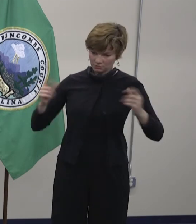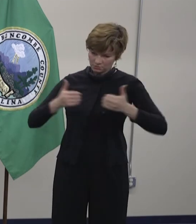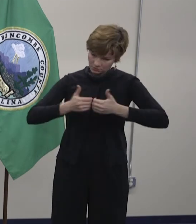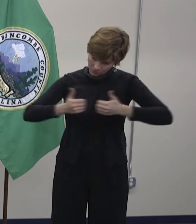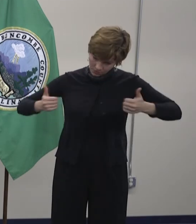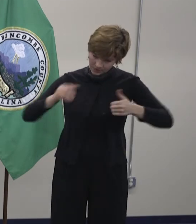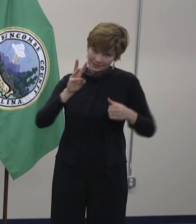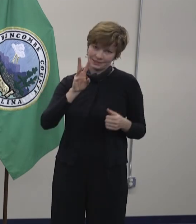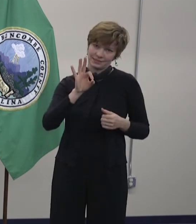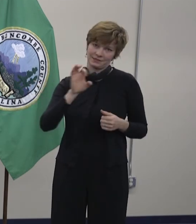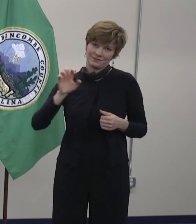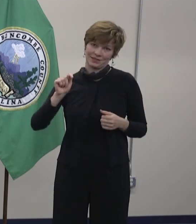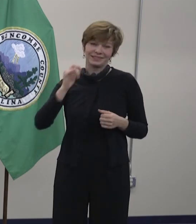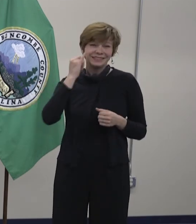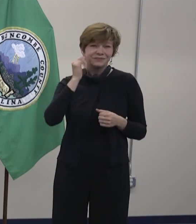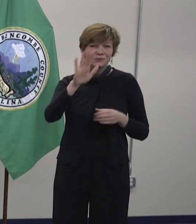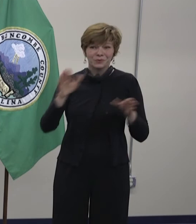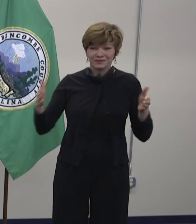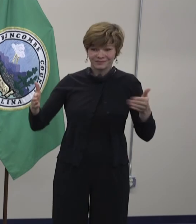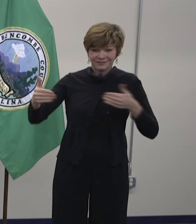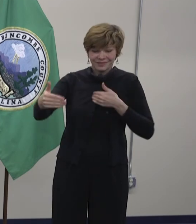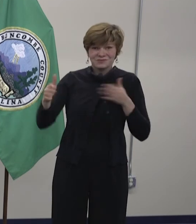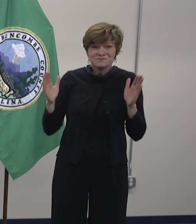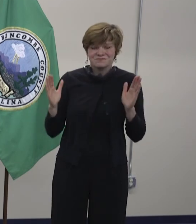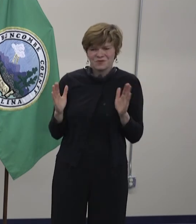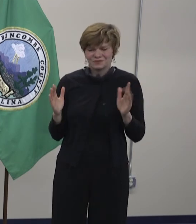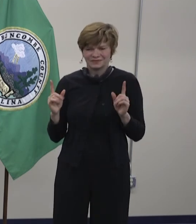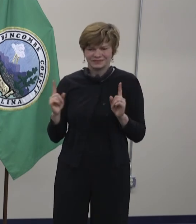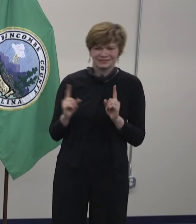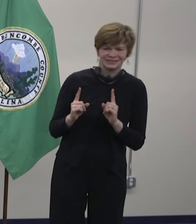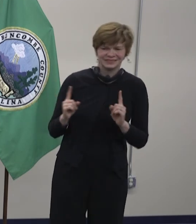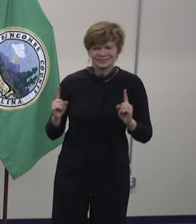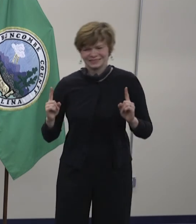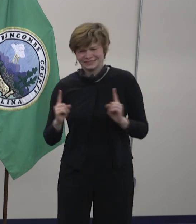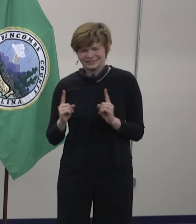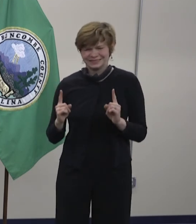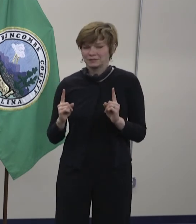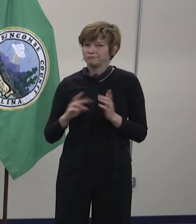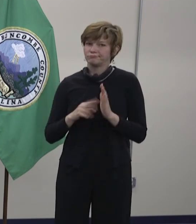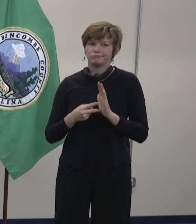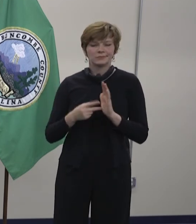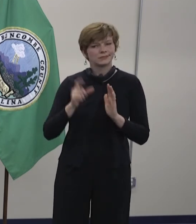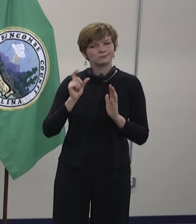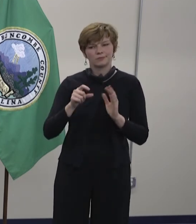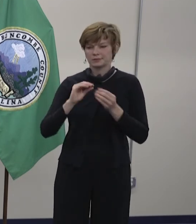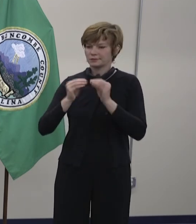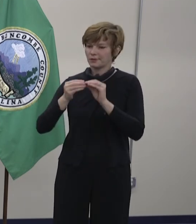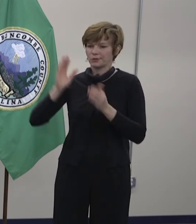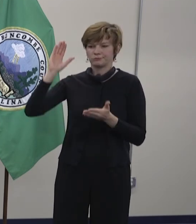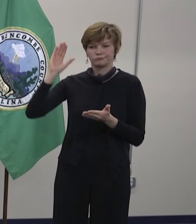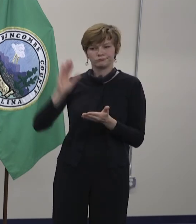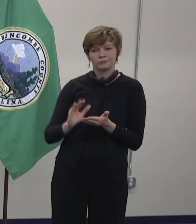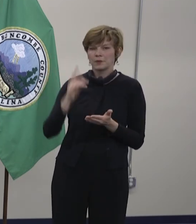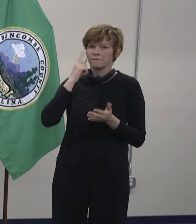6 feet of distancing cannot be maintained, the maximum occupancy must be reduced to achieve that required